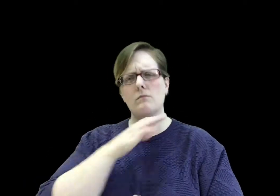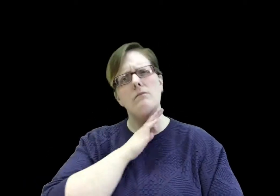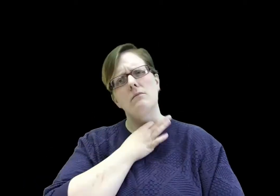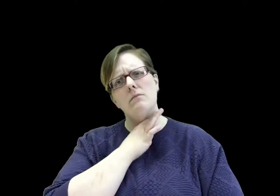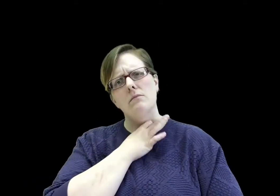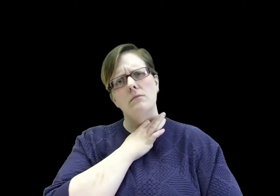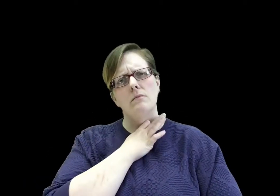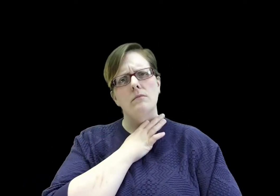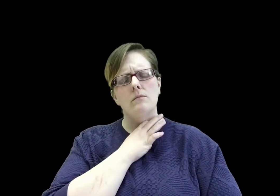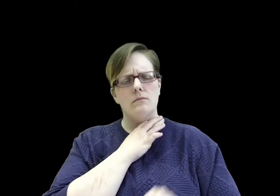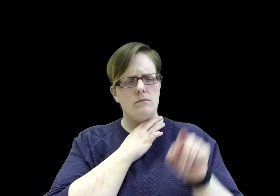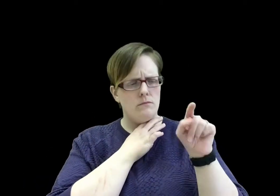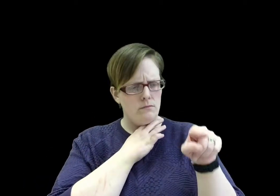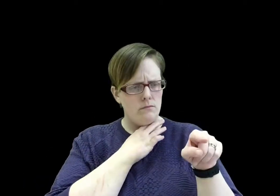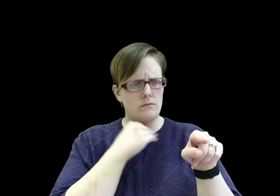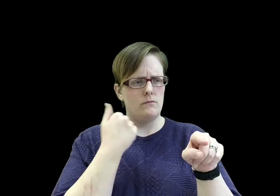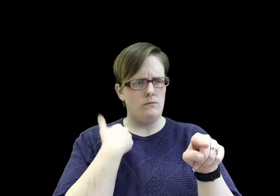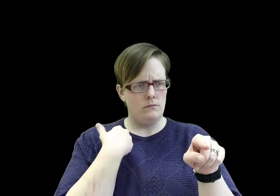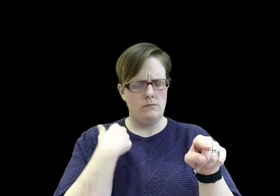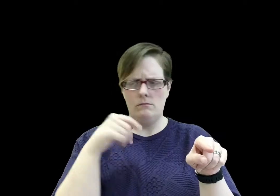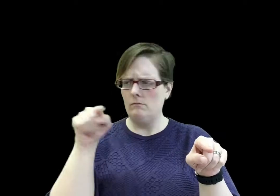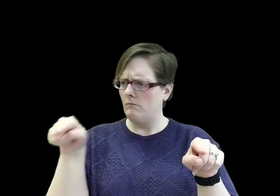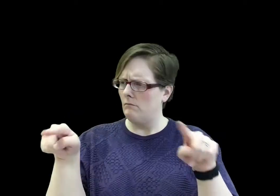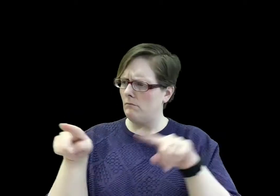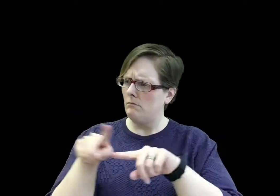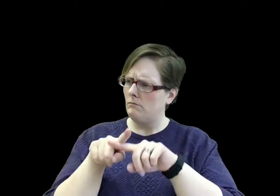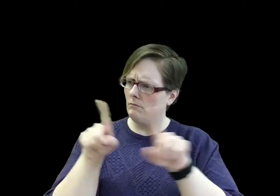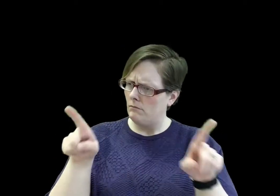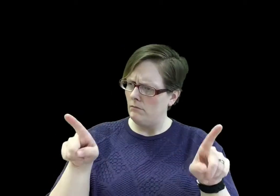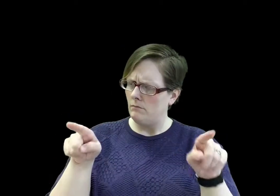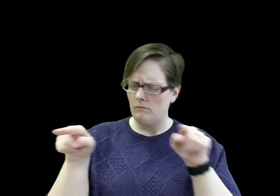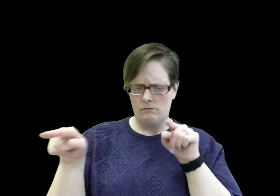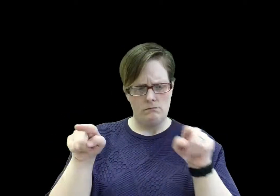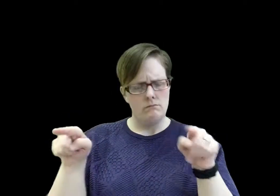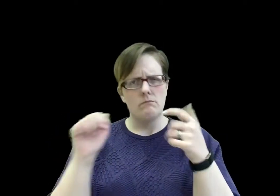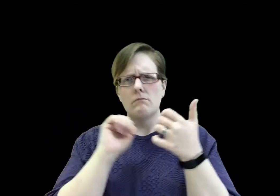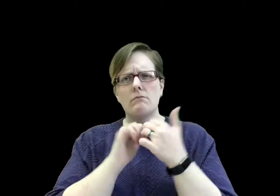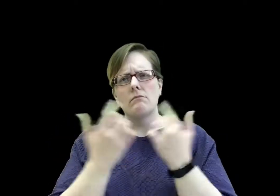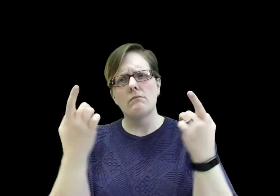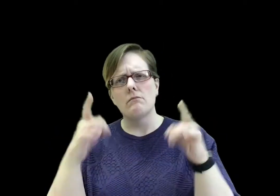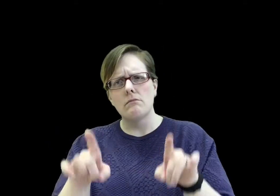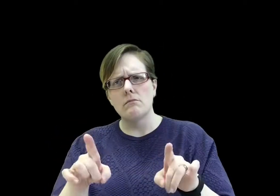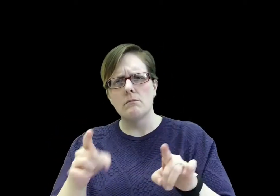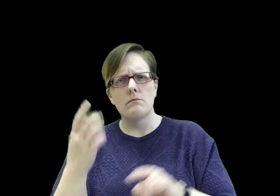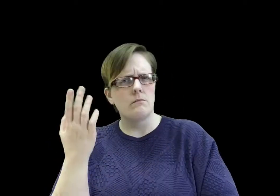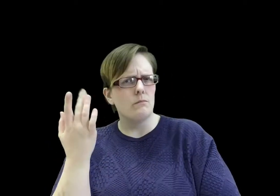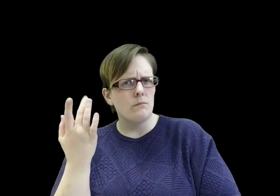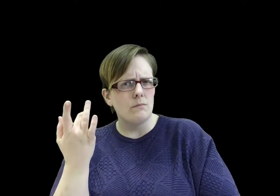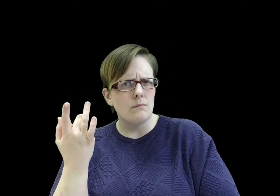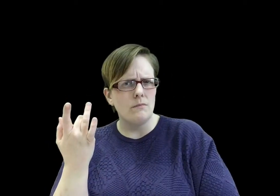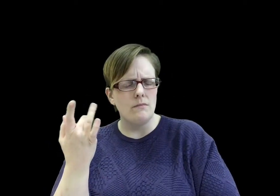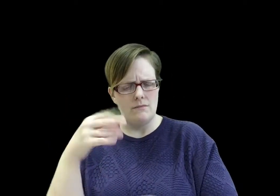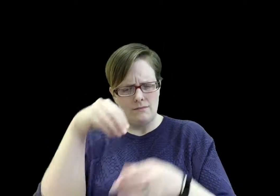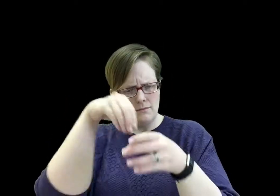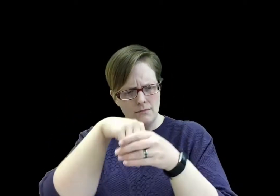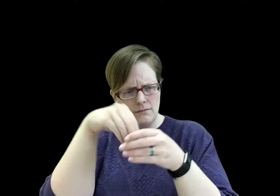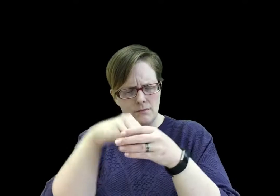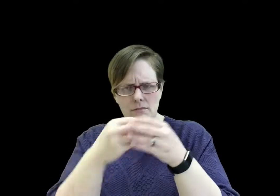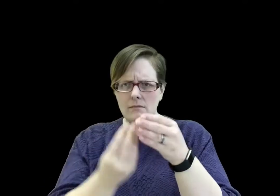a variety to them, and he was curious. Why did some have things that others didn't? How did that